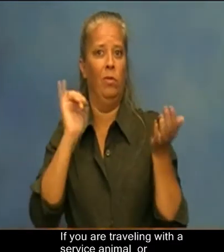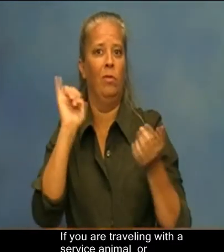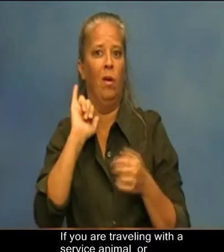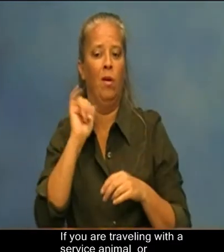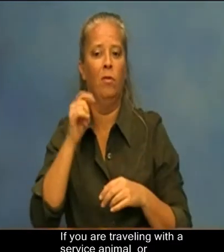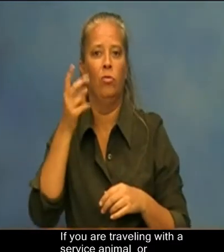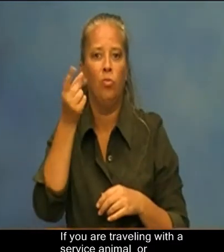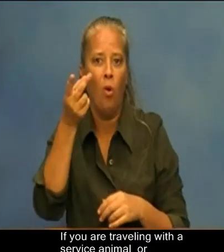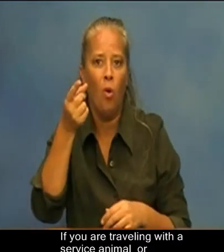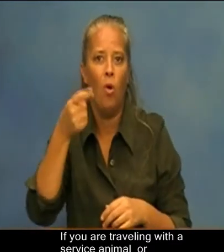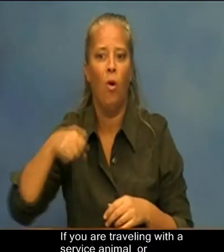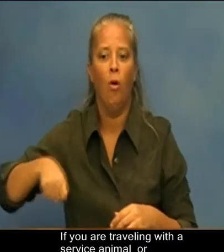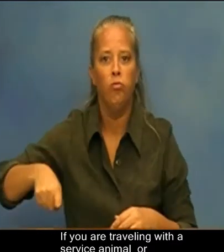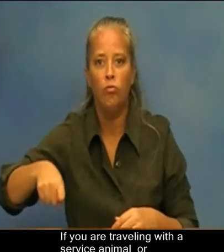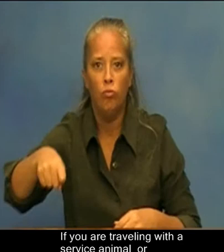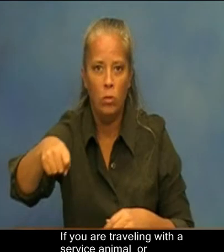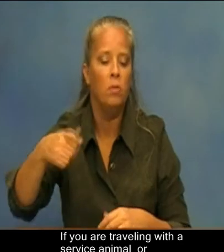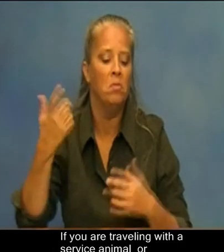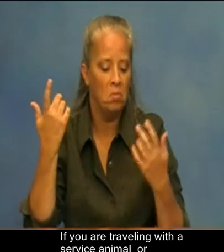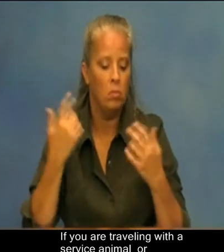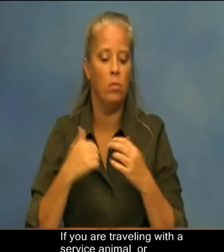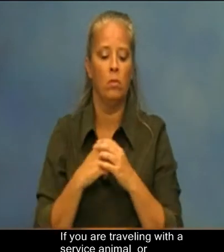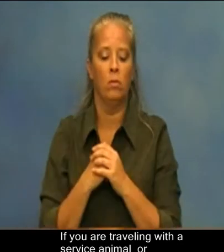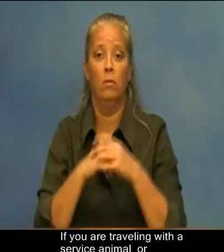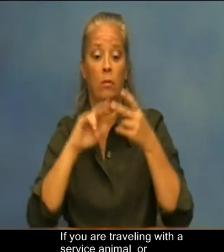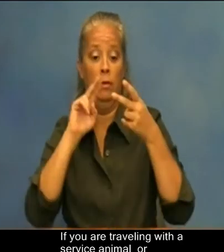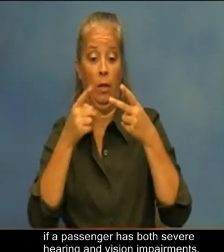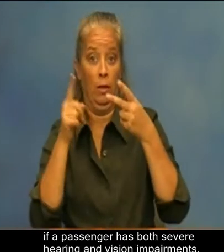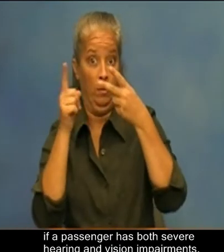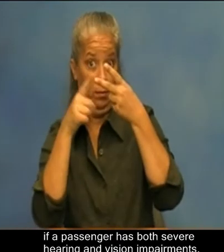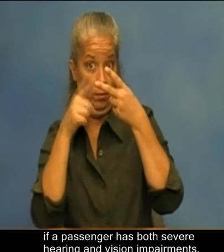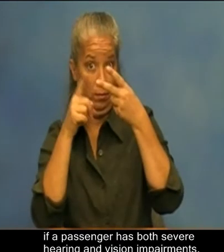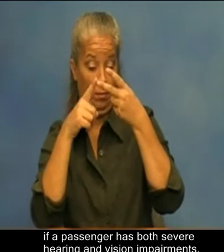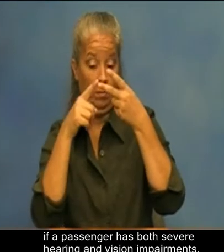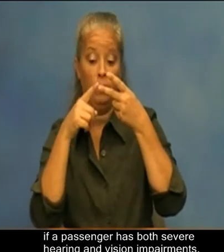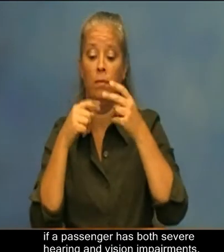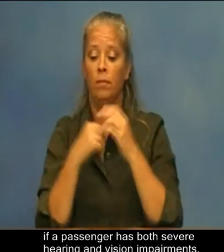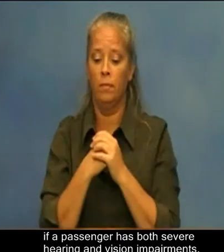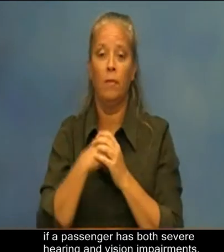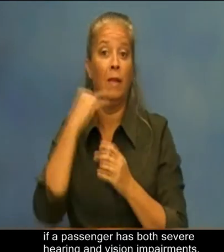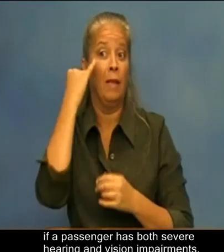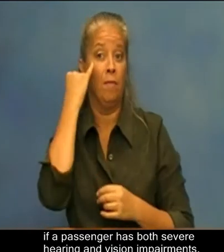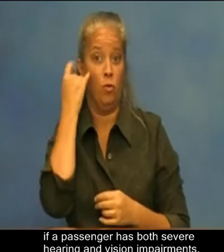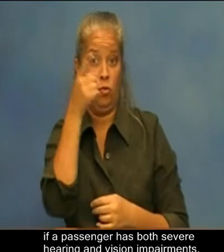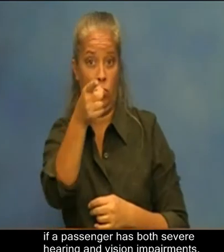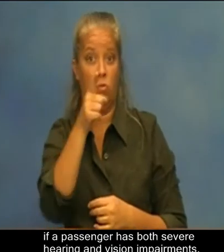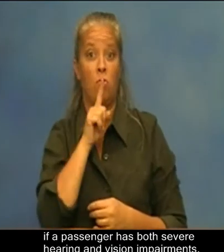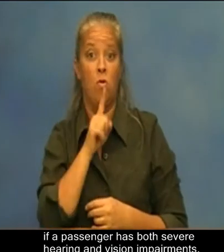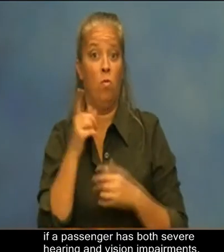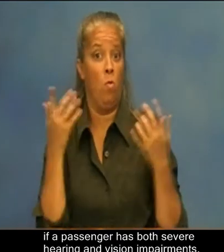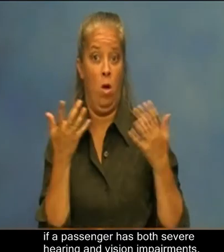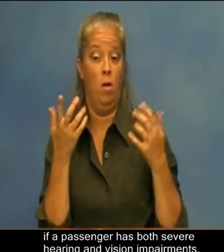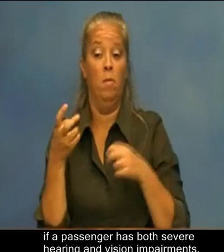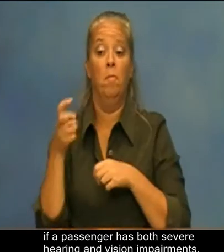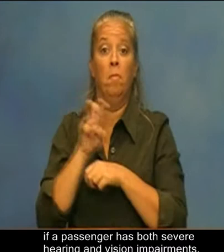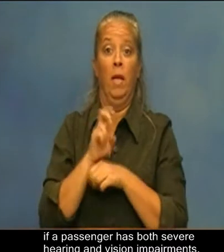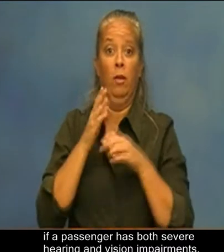animal or if a passenger has both severe hearing and